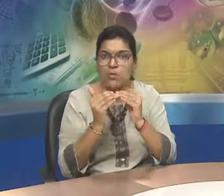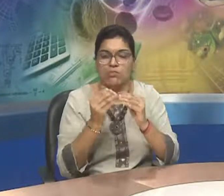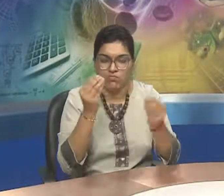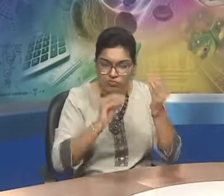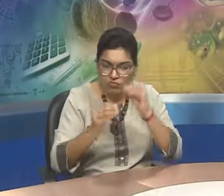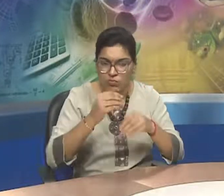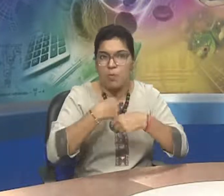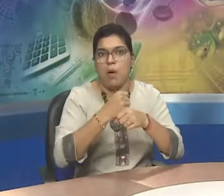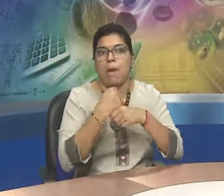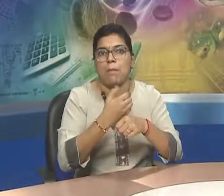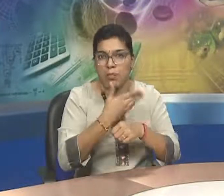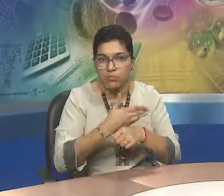say known as,